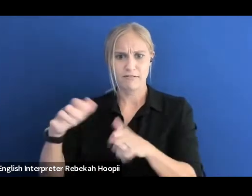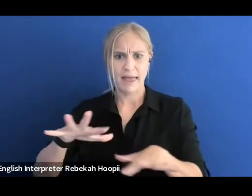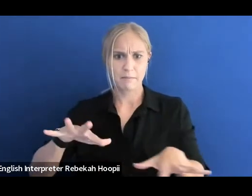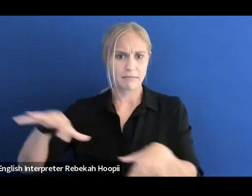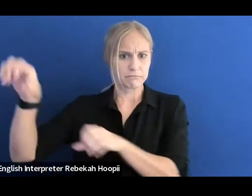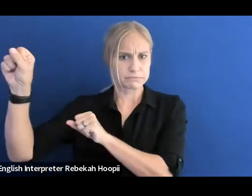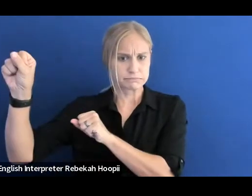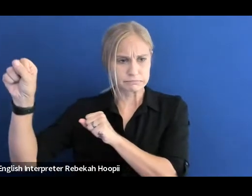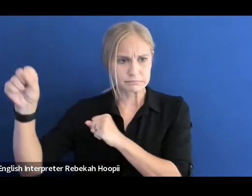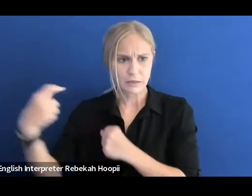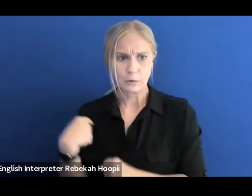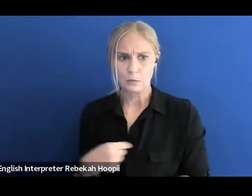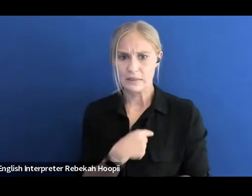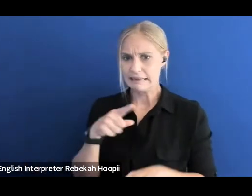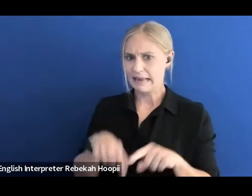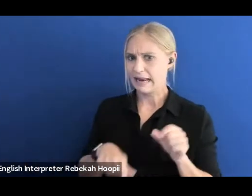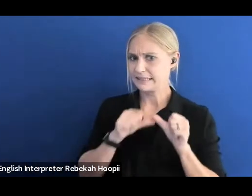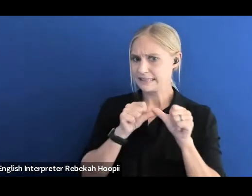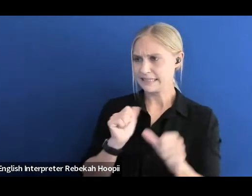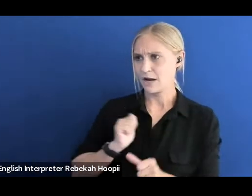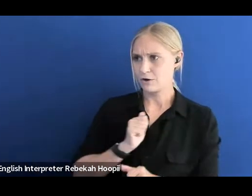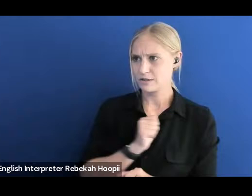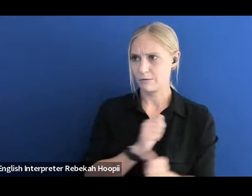feed ourselves yet. Thank you.